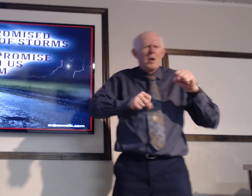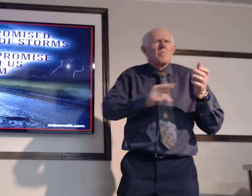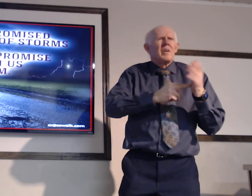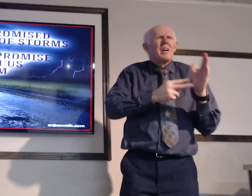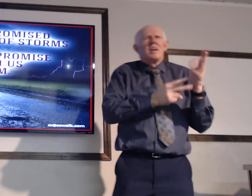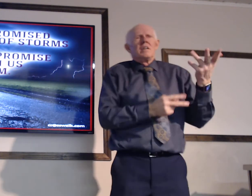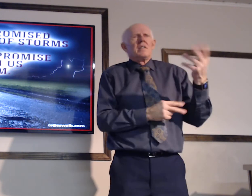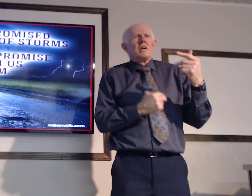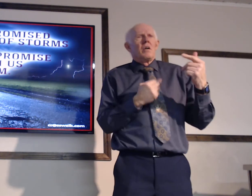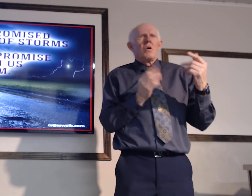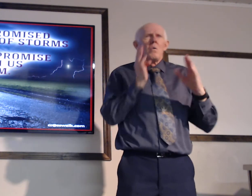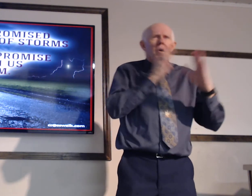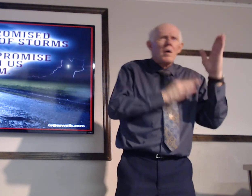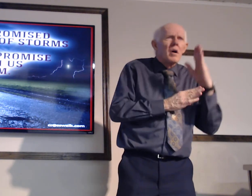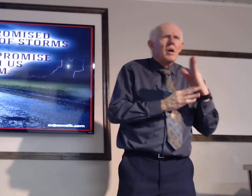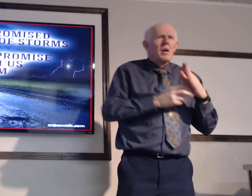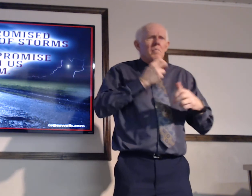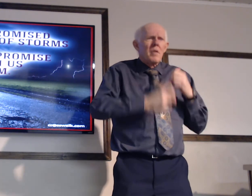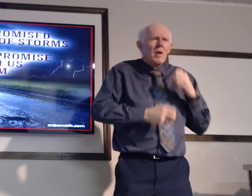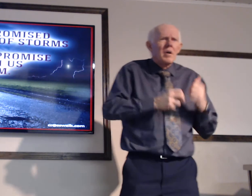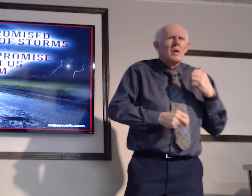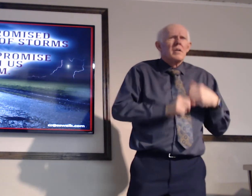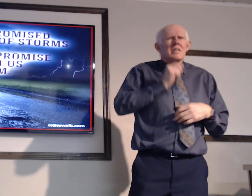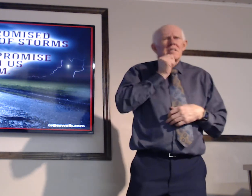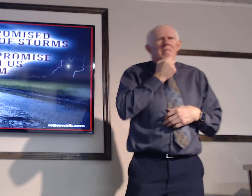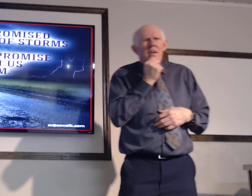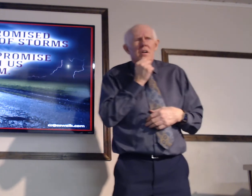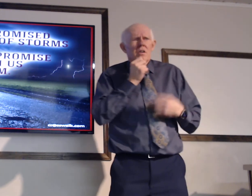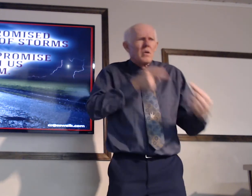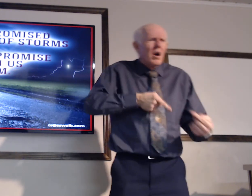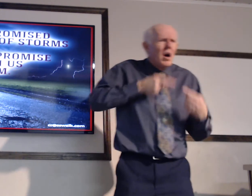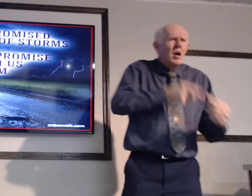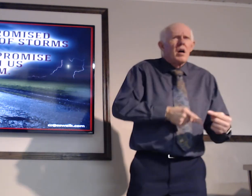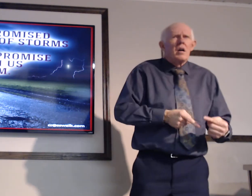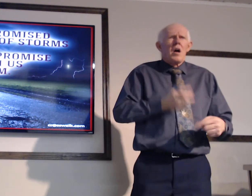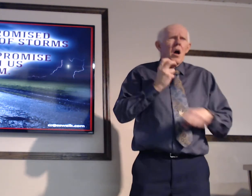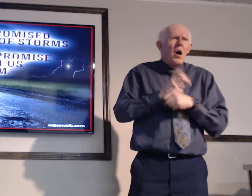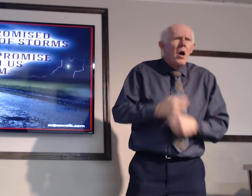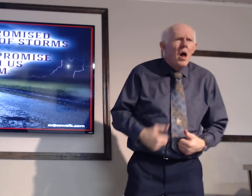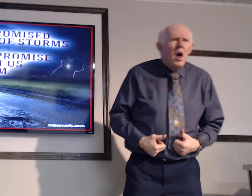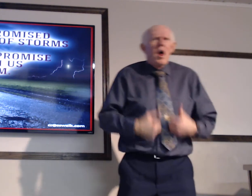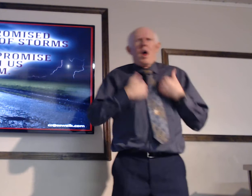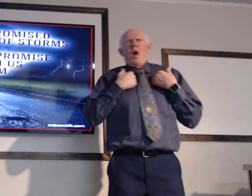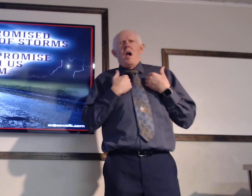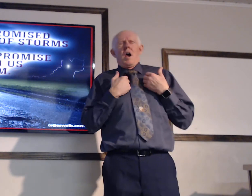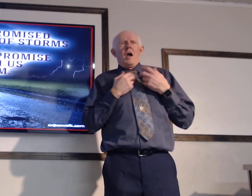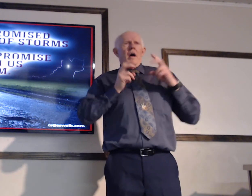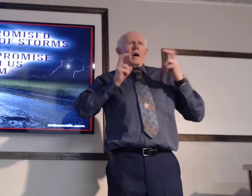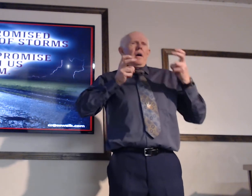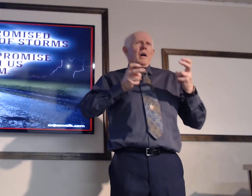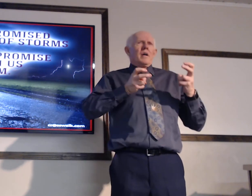Storms means troubles and problems and suffering and struggles in our